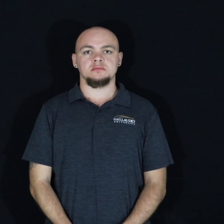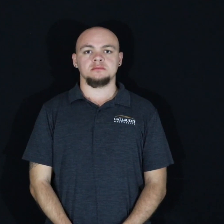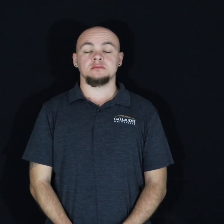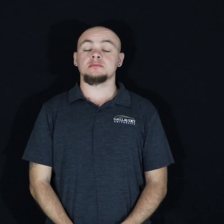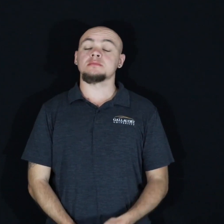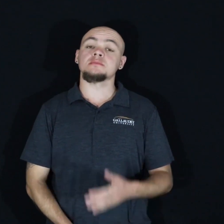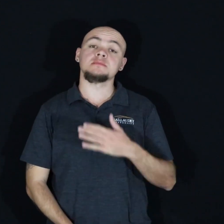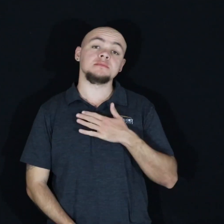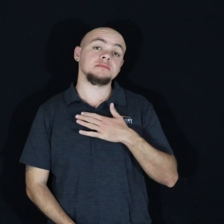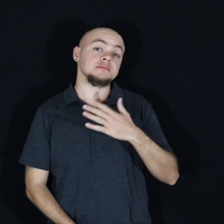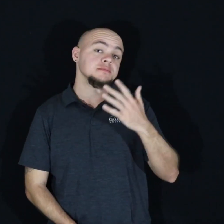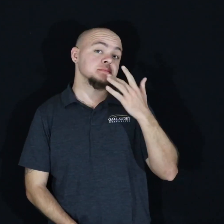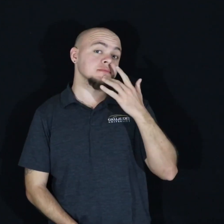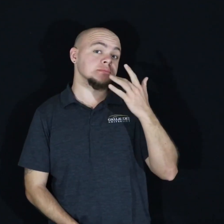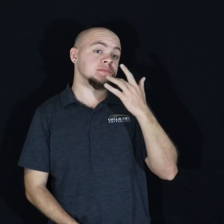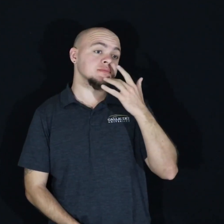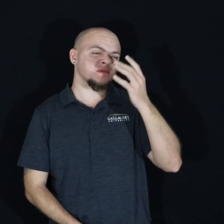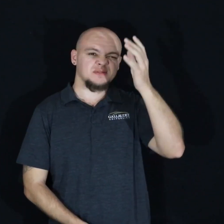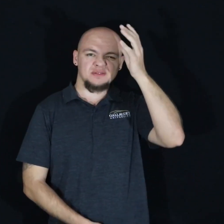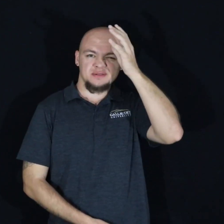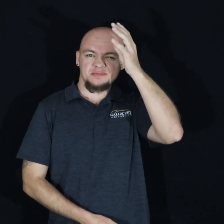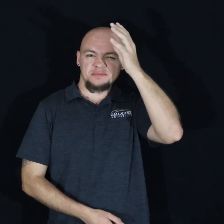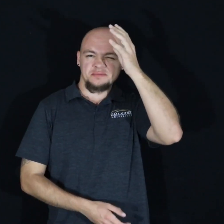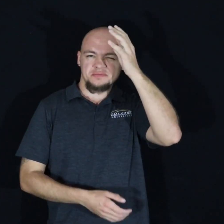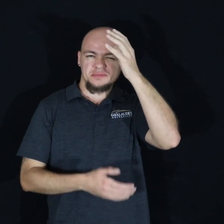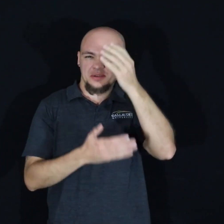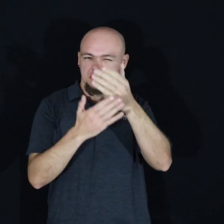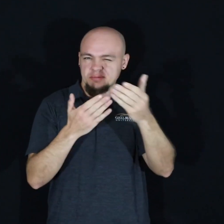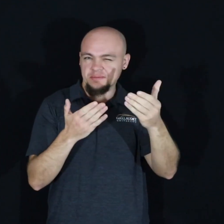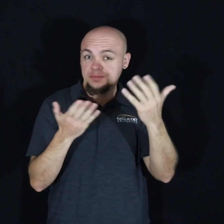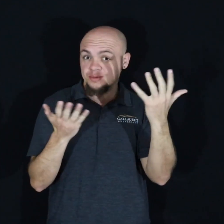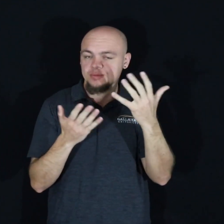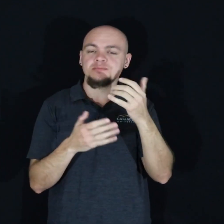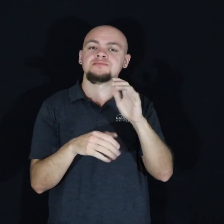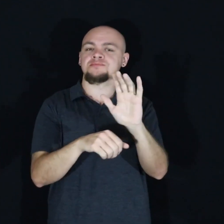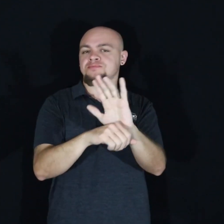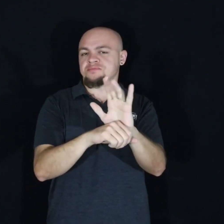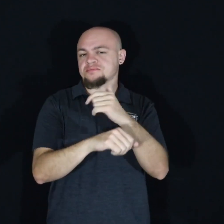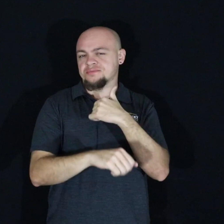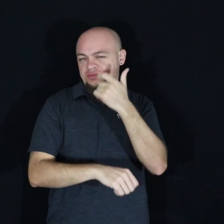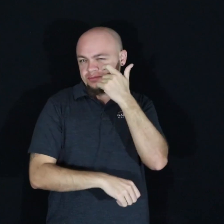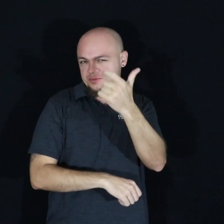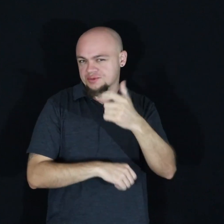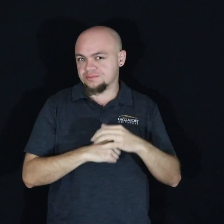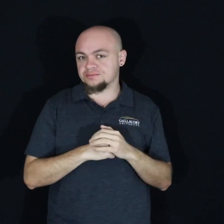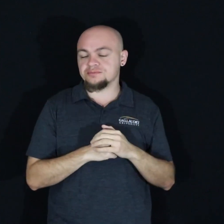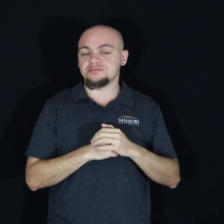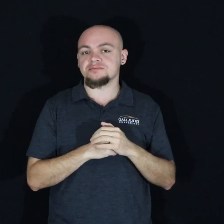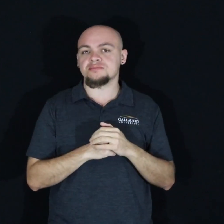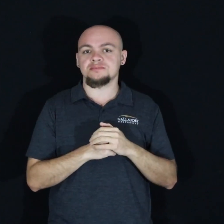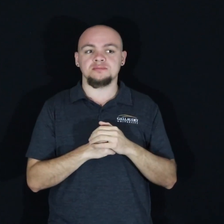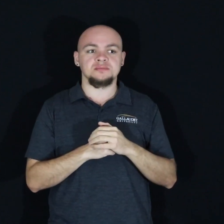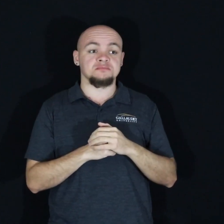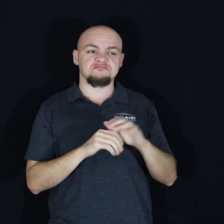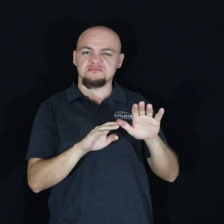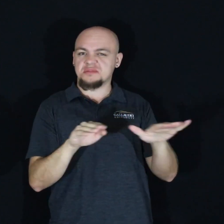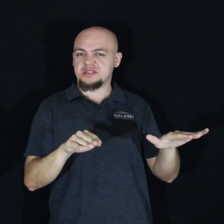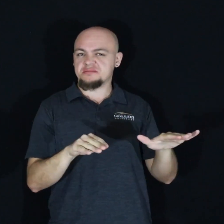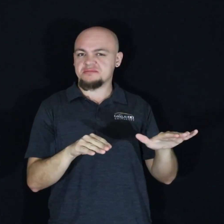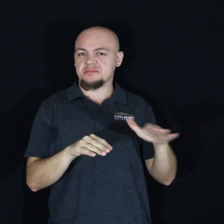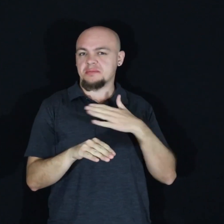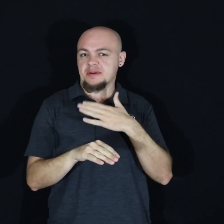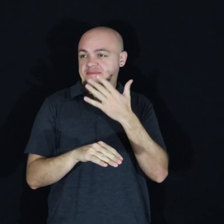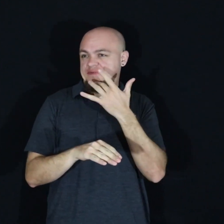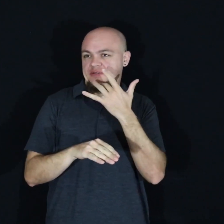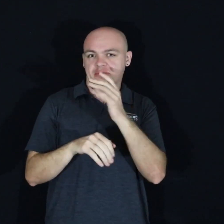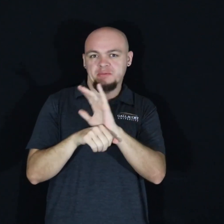My favorite part of being a dad is the movies I get to watch. I love sharing my favorite movies with my kids, and when my